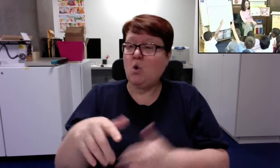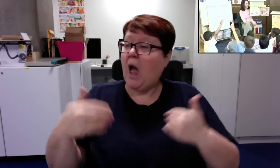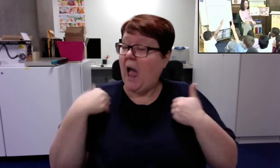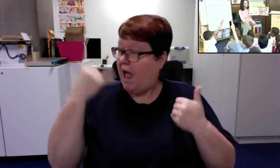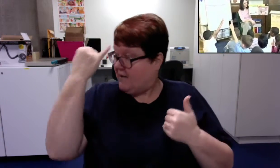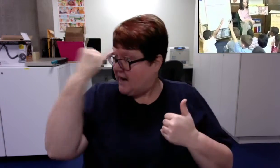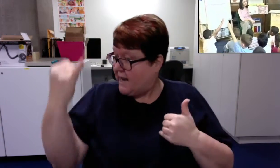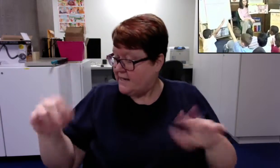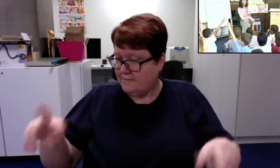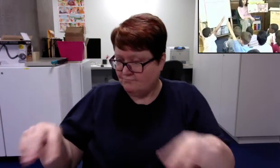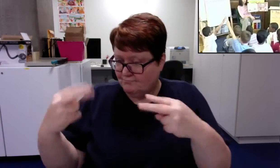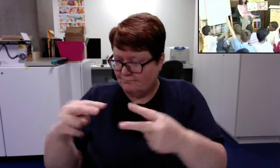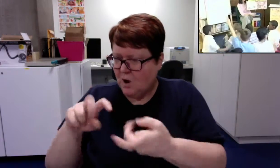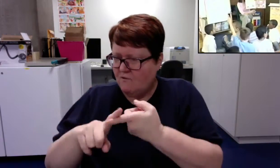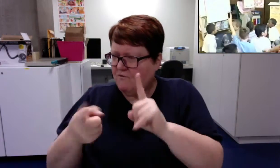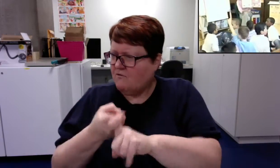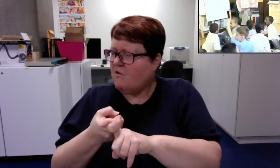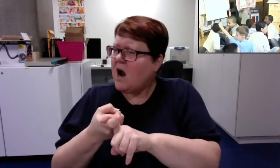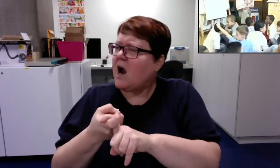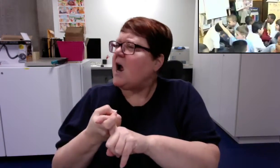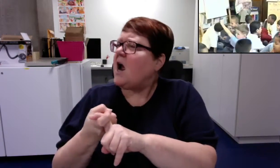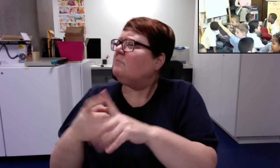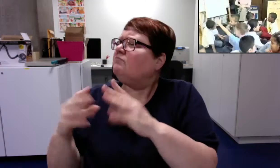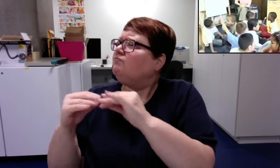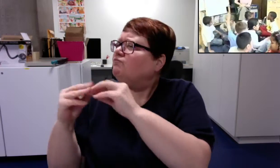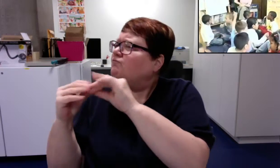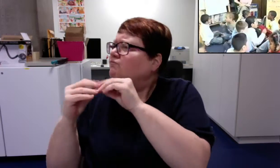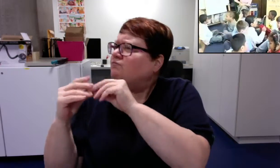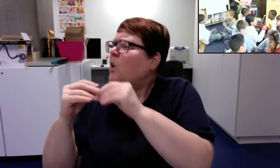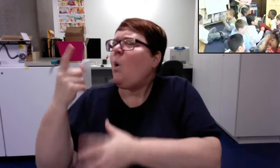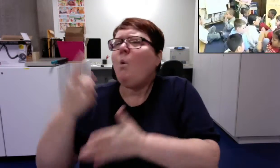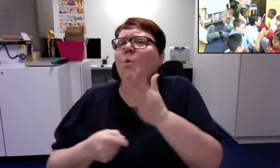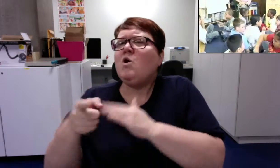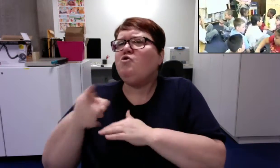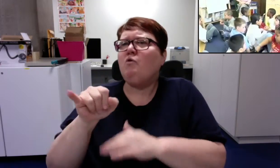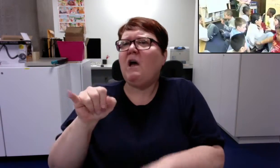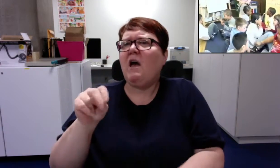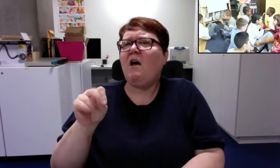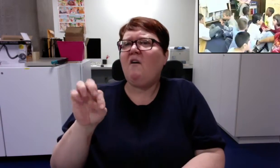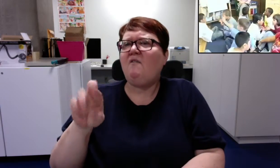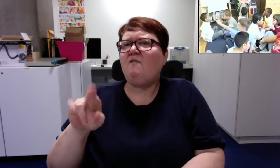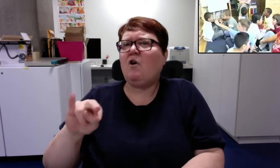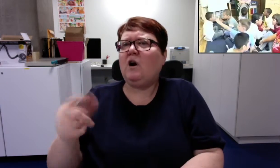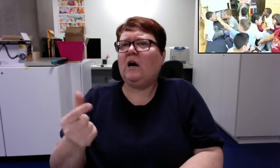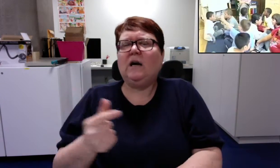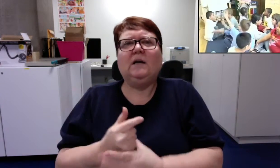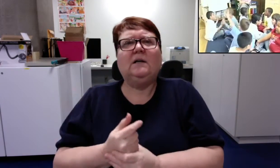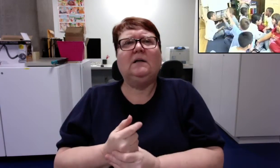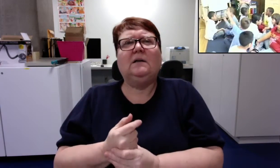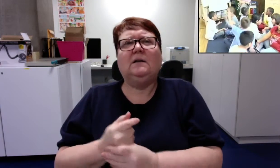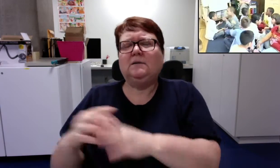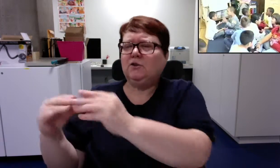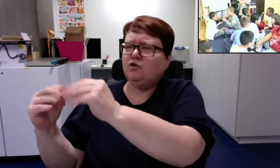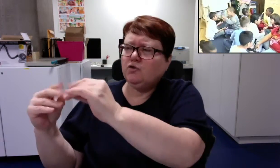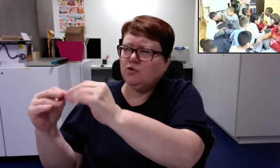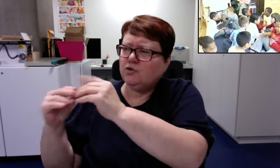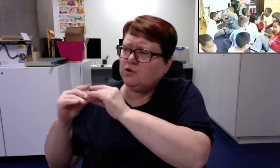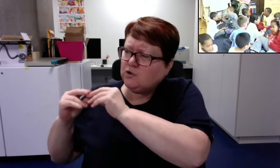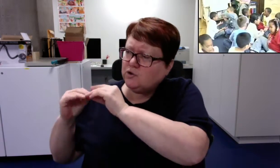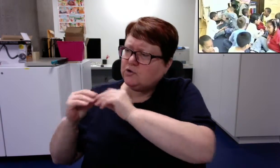tell someone what you're inferring? I can compare it and then action figure is